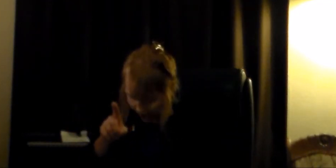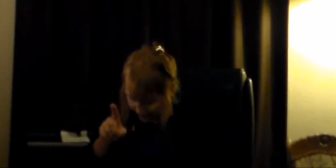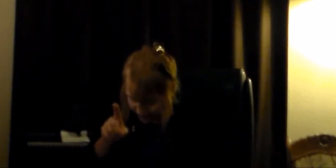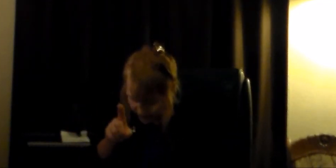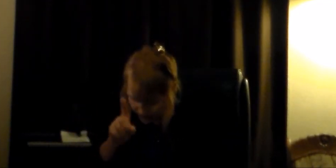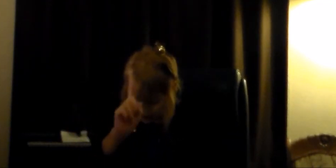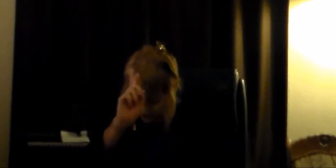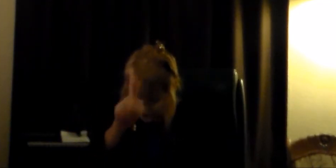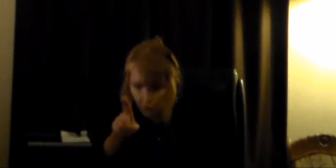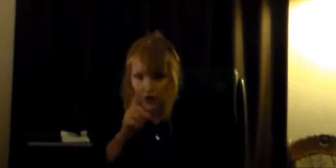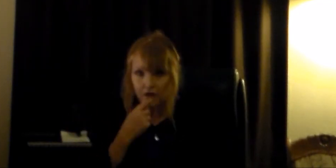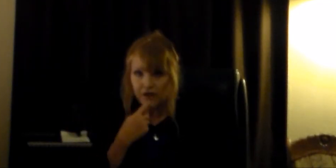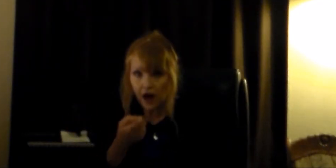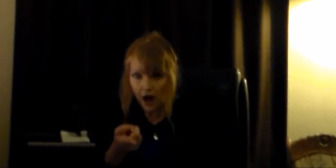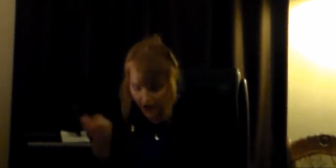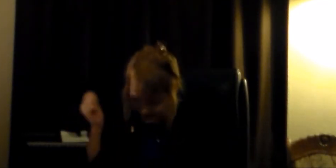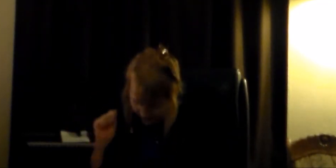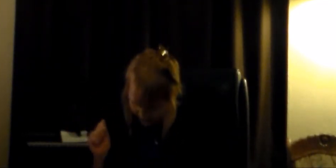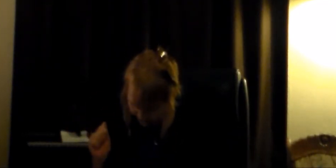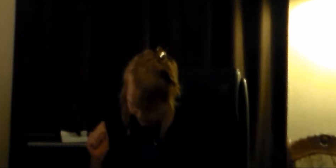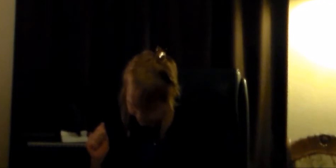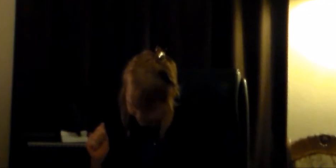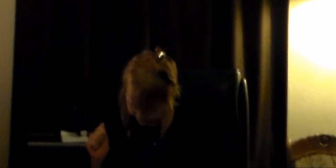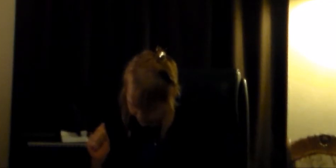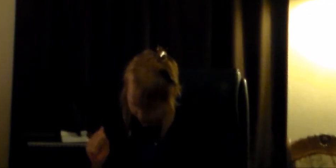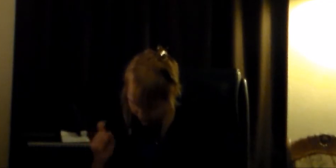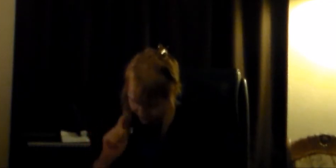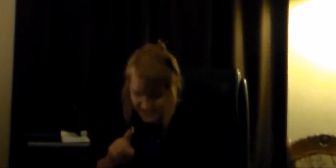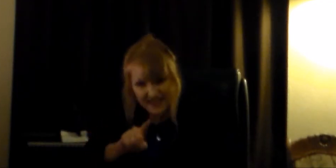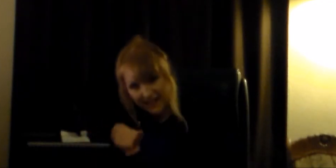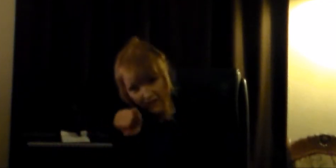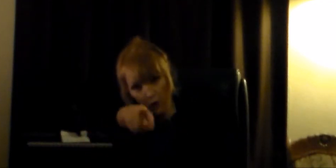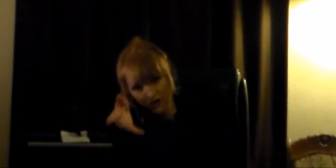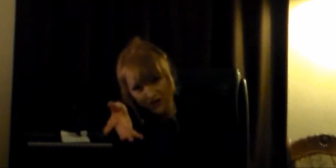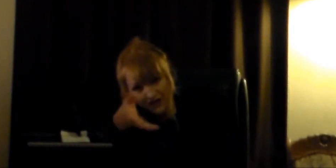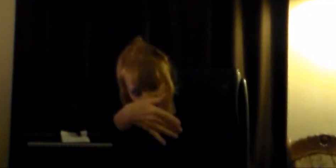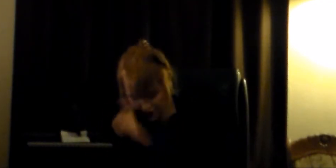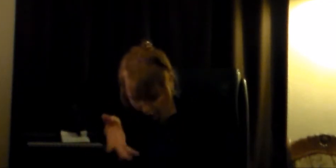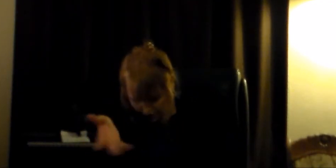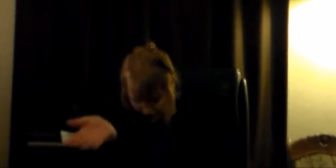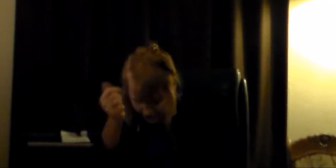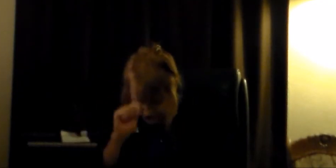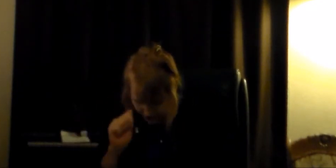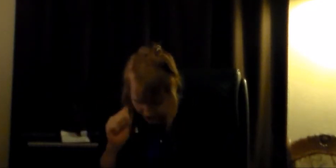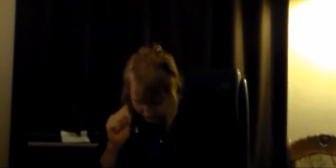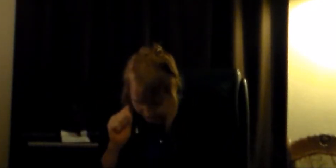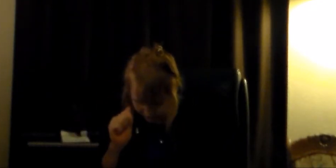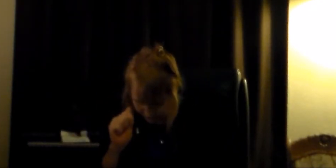you nullify the word of God. For the sake of your tradition,